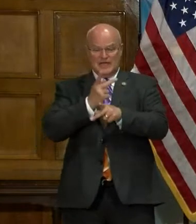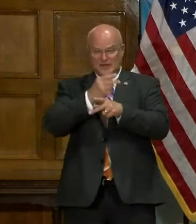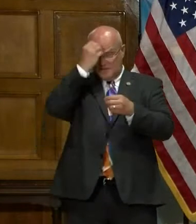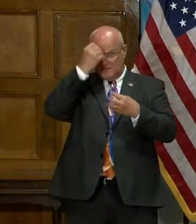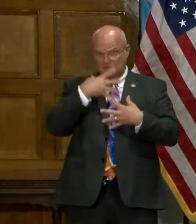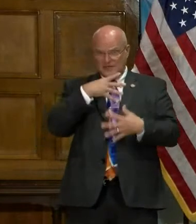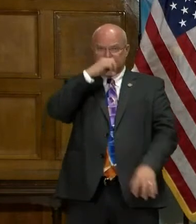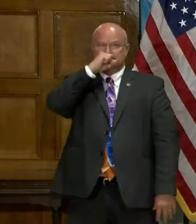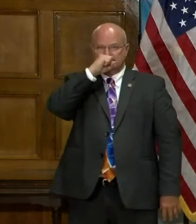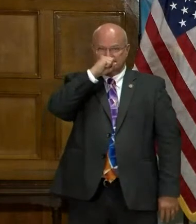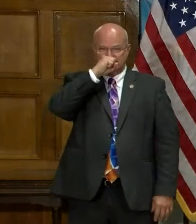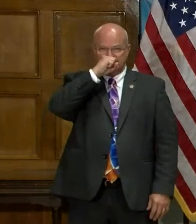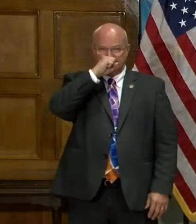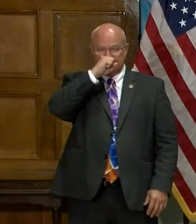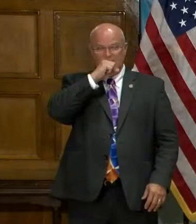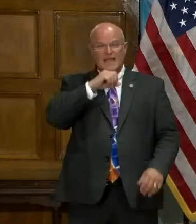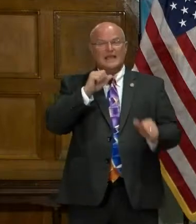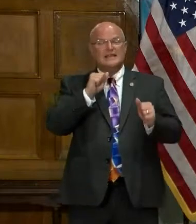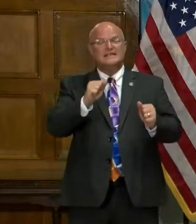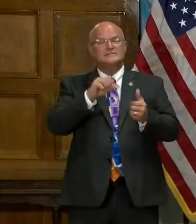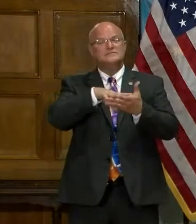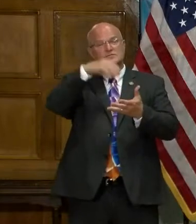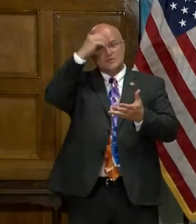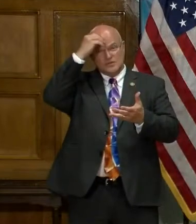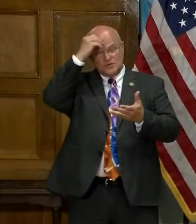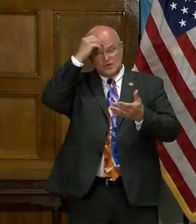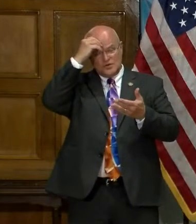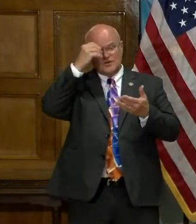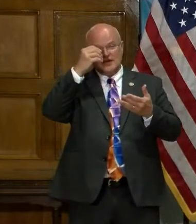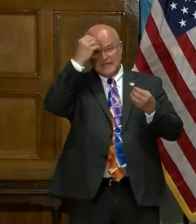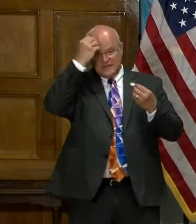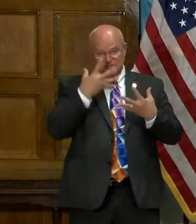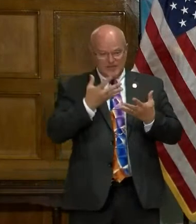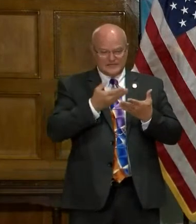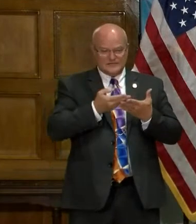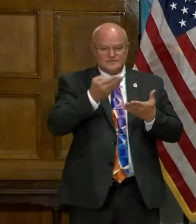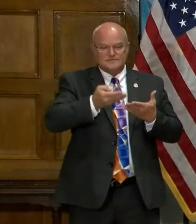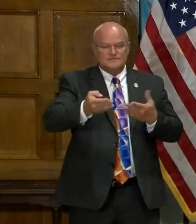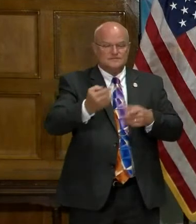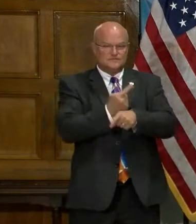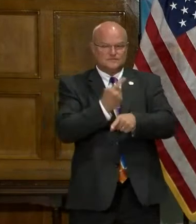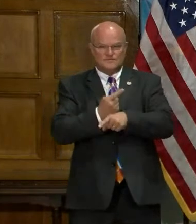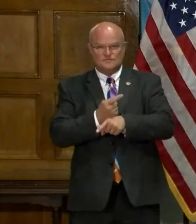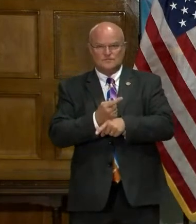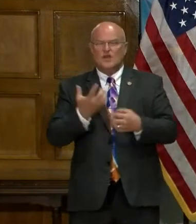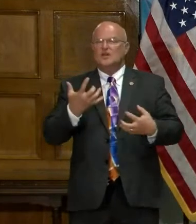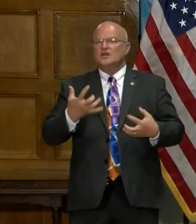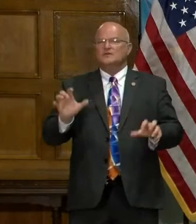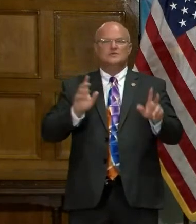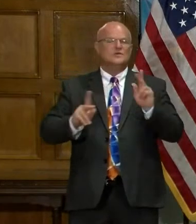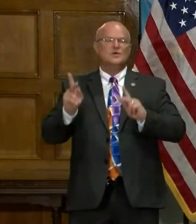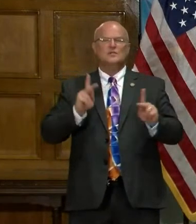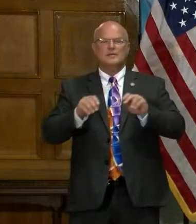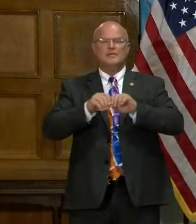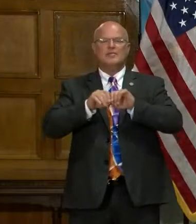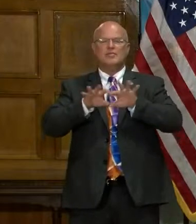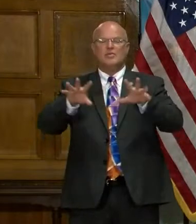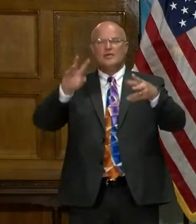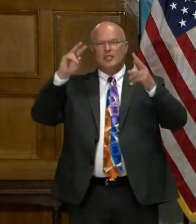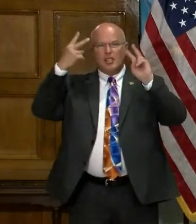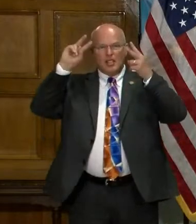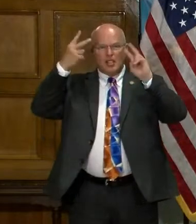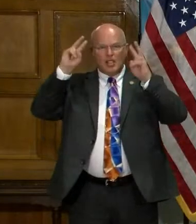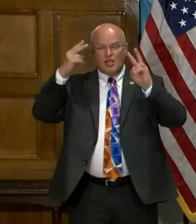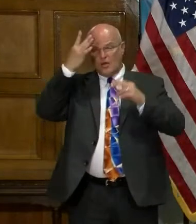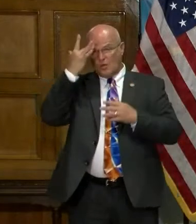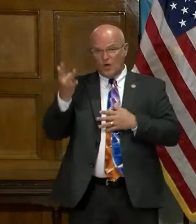information confidential, and are able to learn and pass on information accurately. We don't want people out there spreading